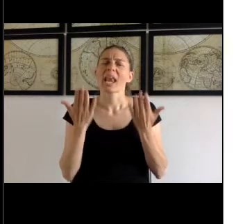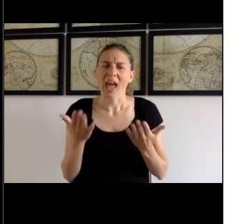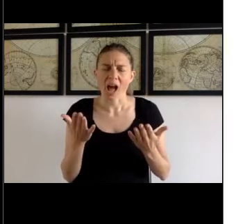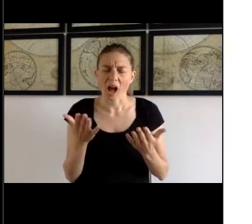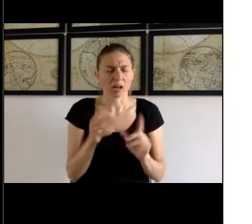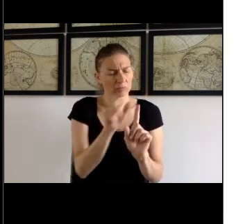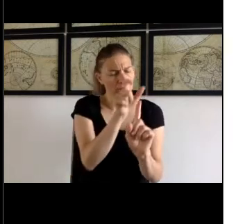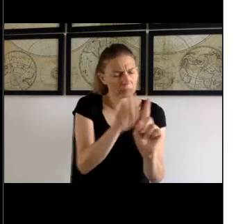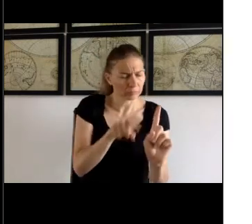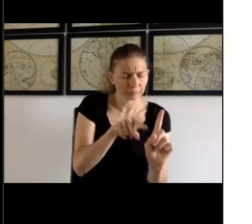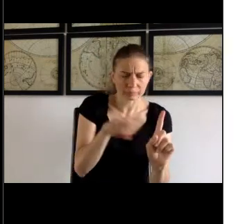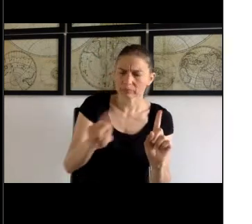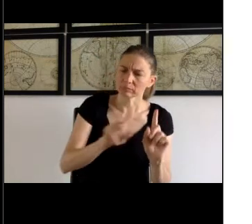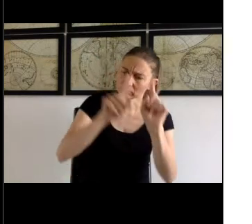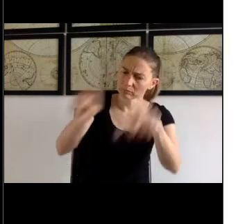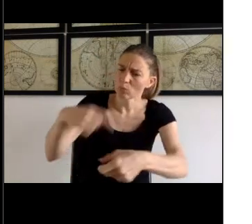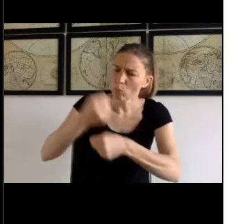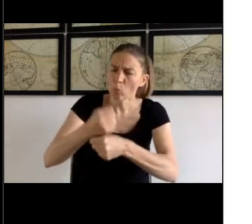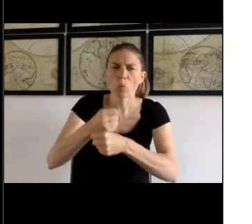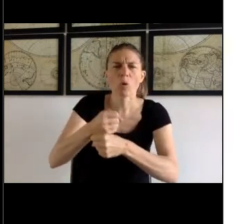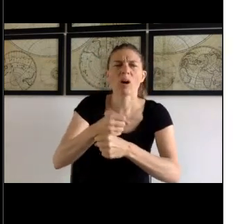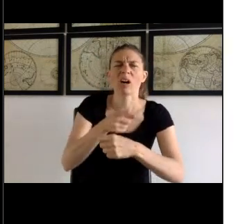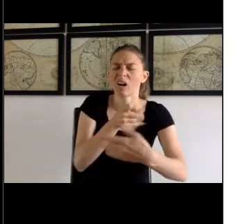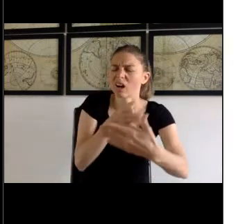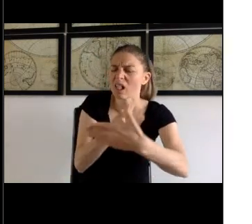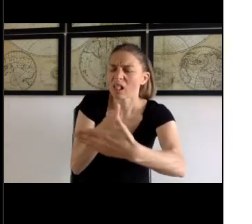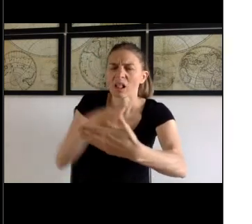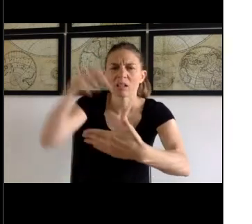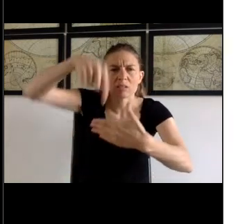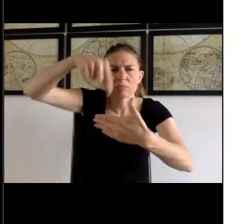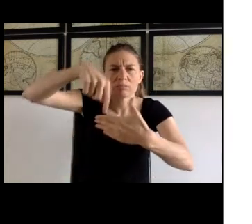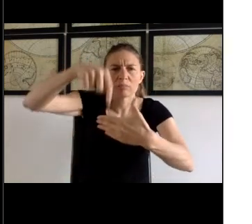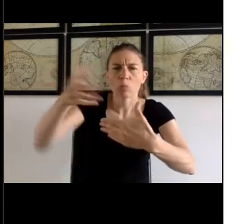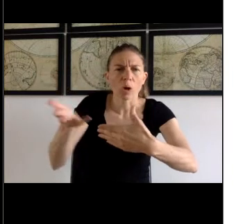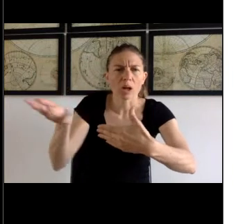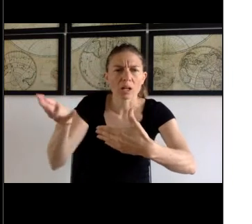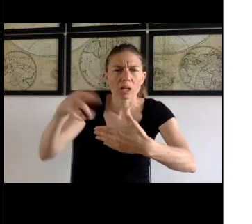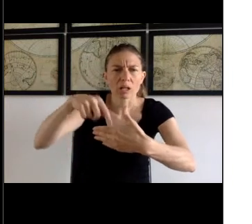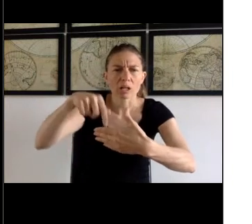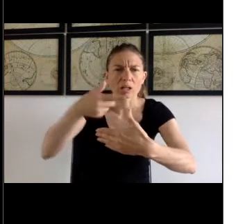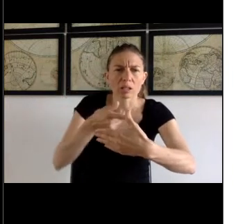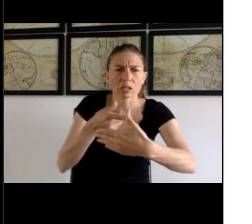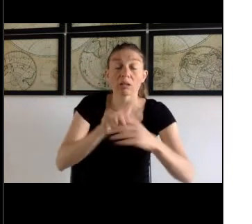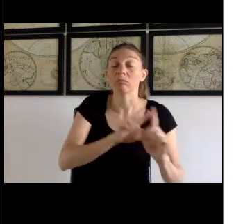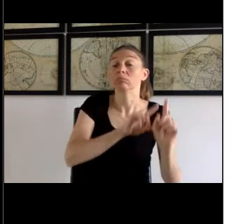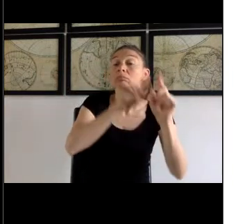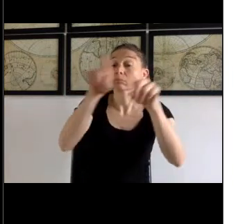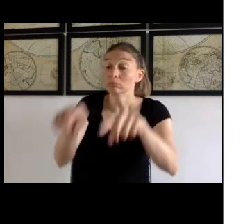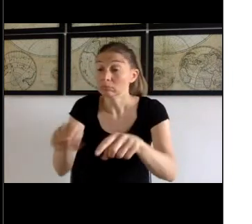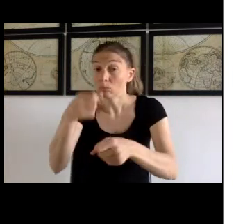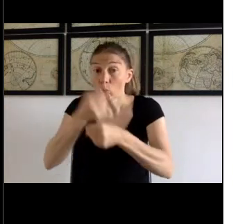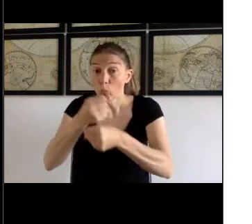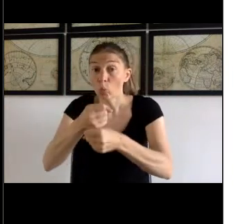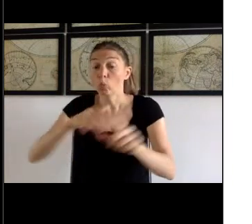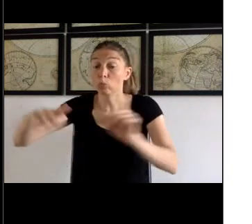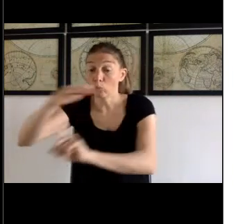the difficult person with disability living when go to work, and that produce a